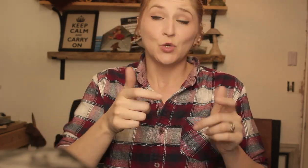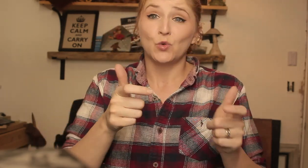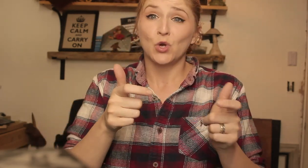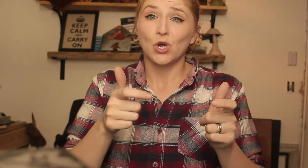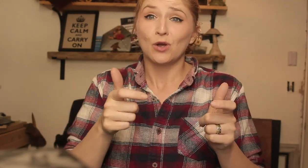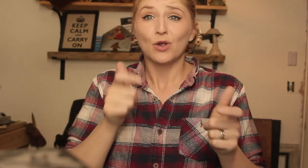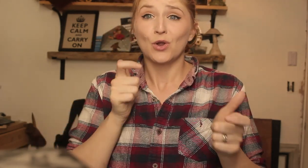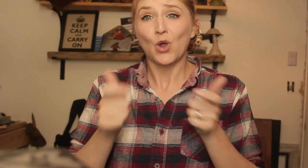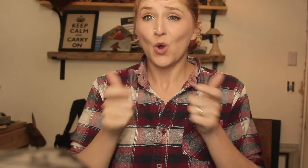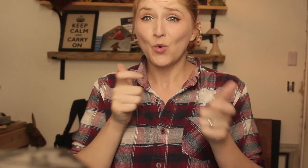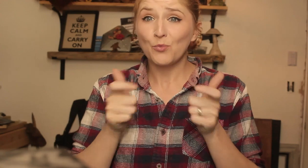to cope,